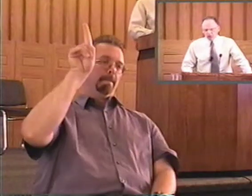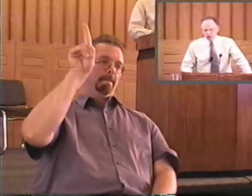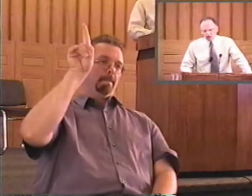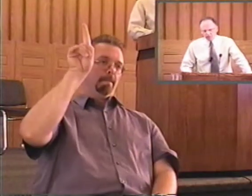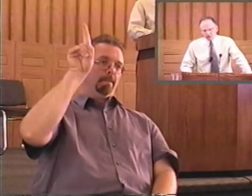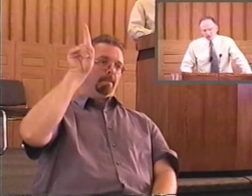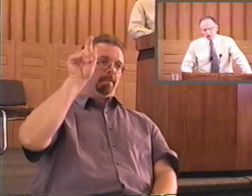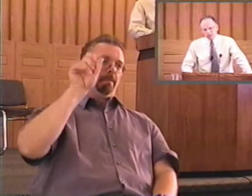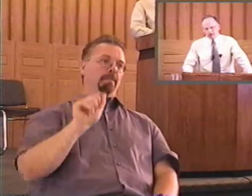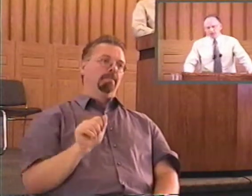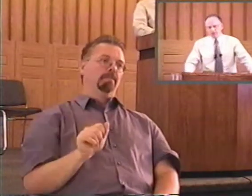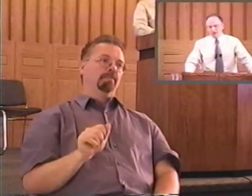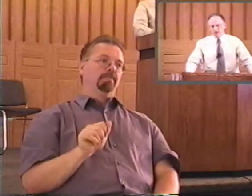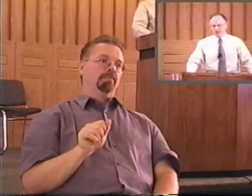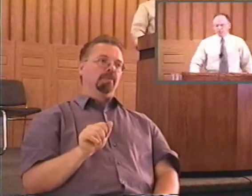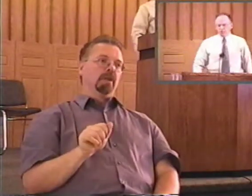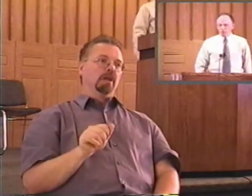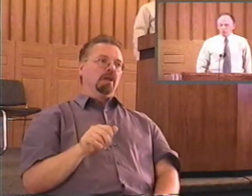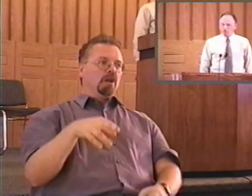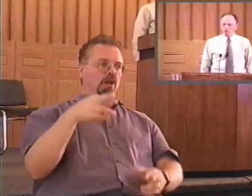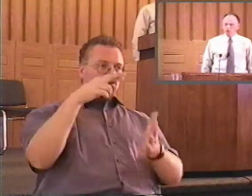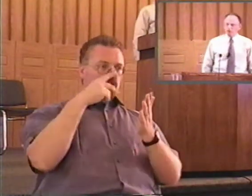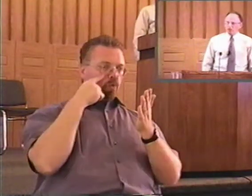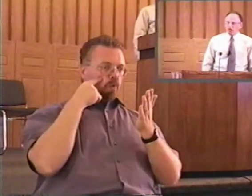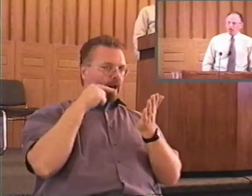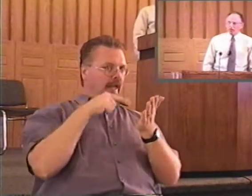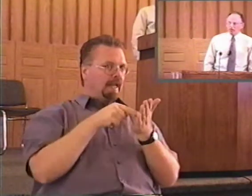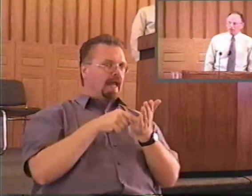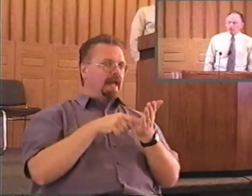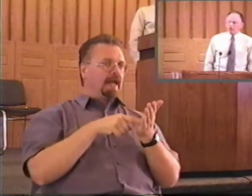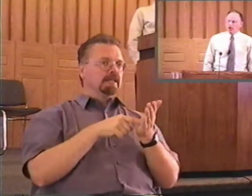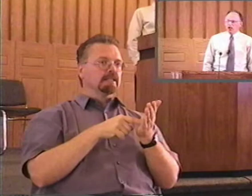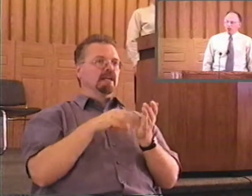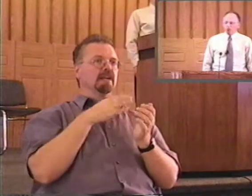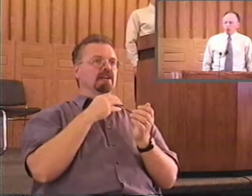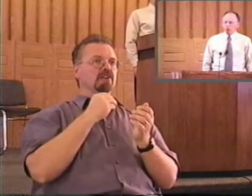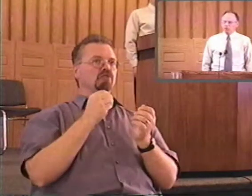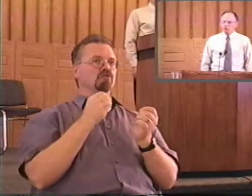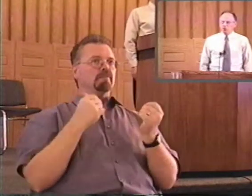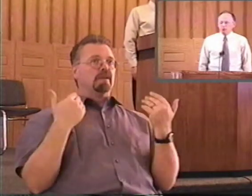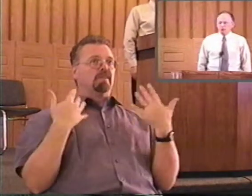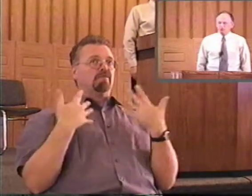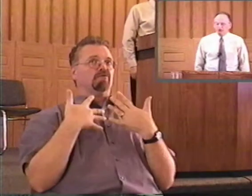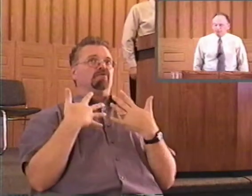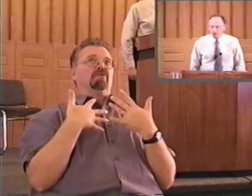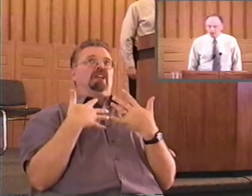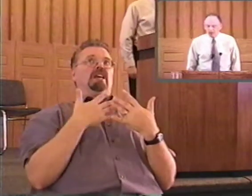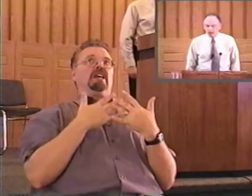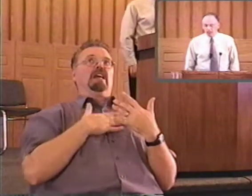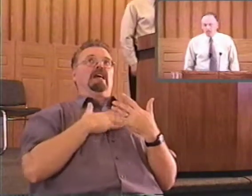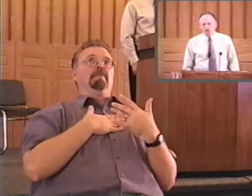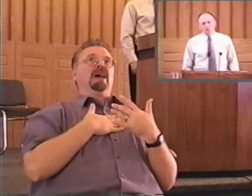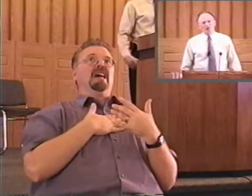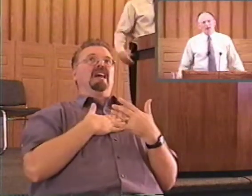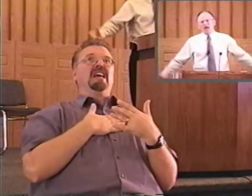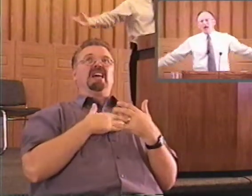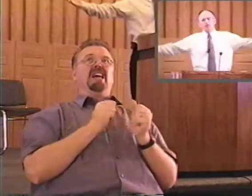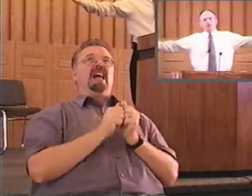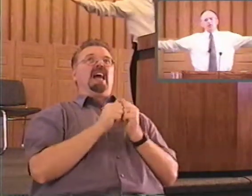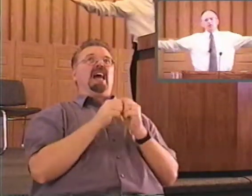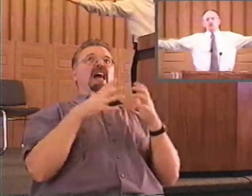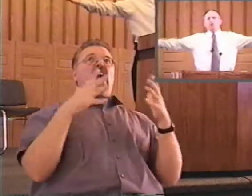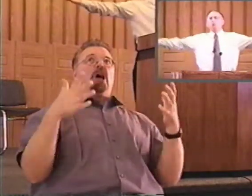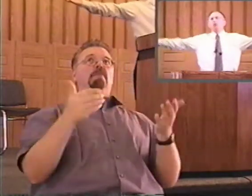To fear God is to recognize and to tremble at my utter helplessness before him.